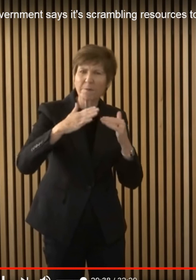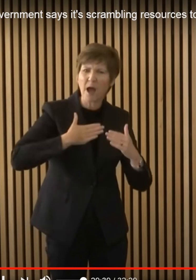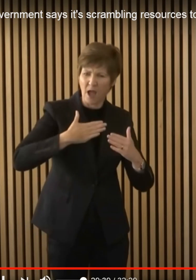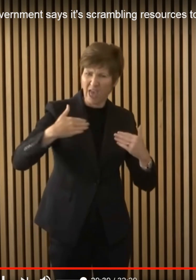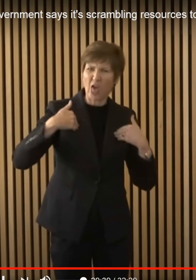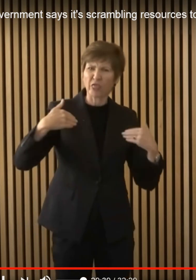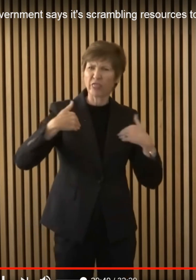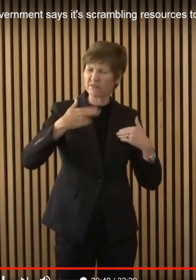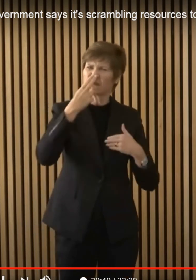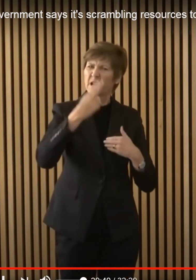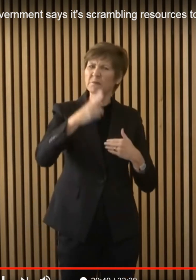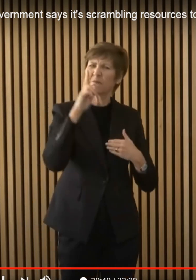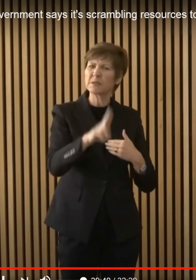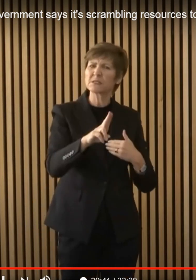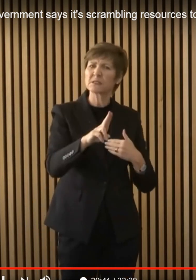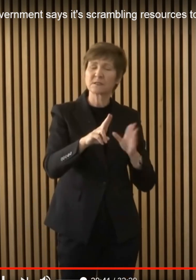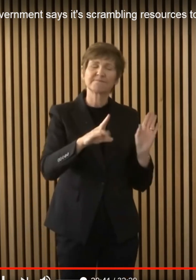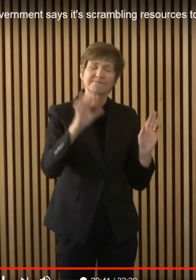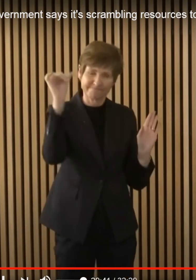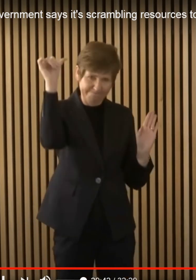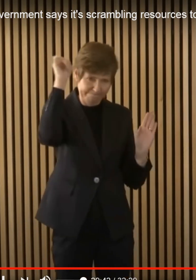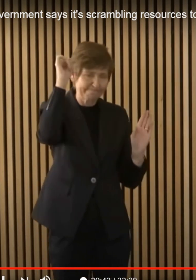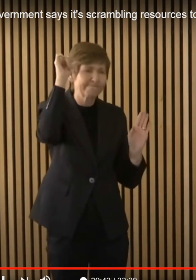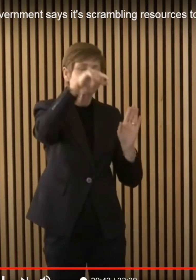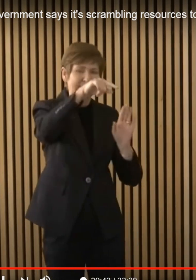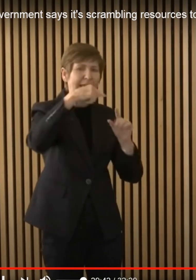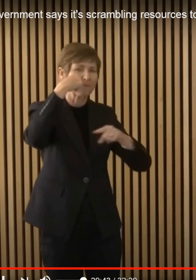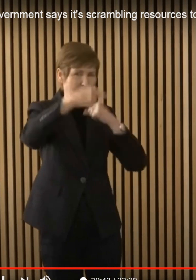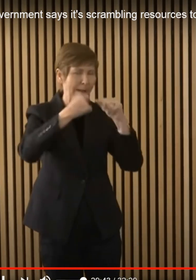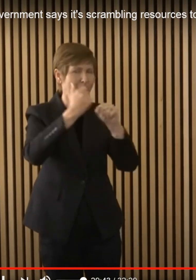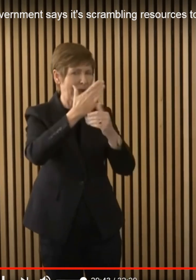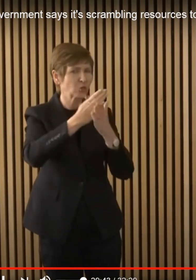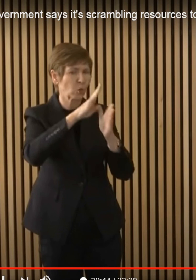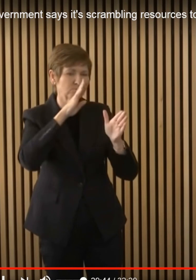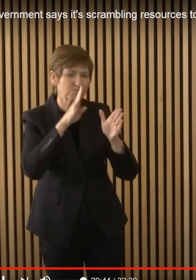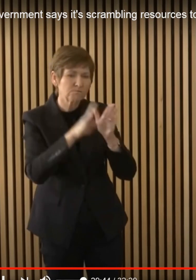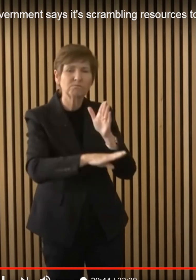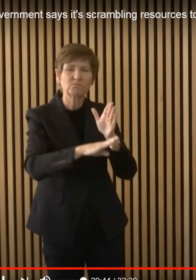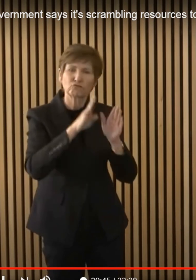role, as well as the Digital Transformation Agency. Just on paid